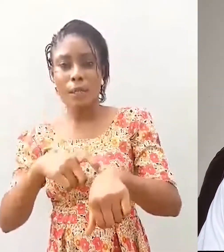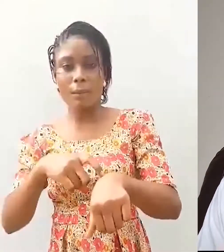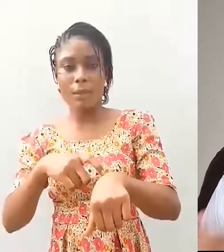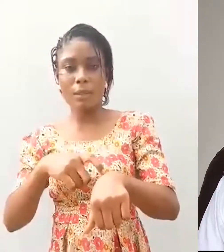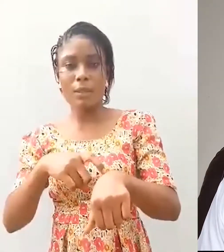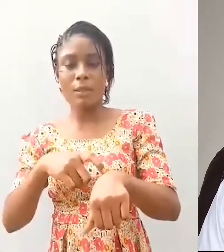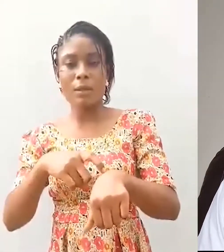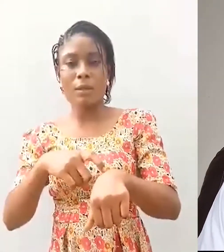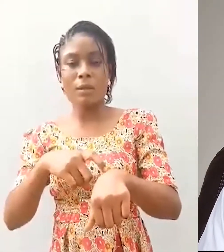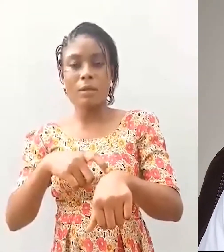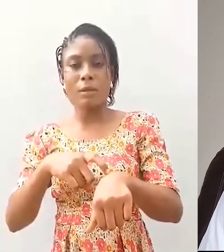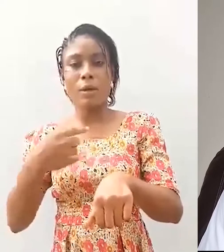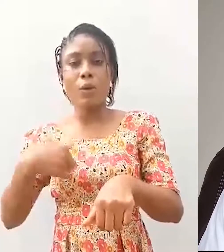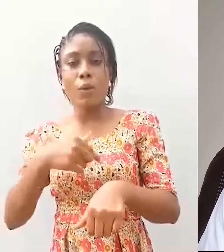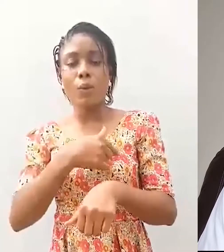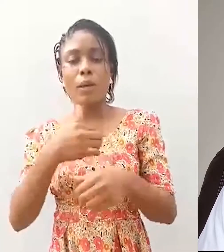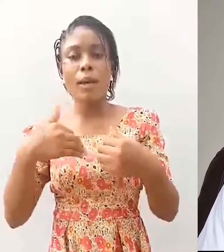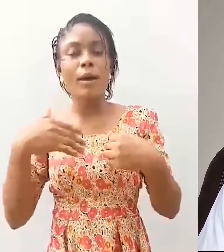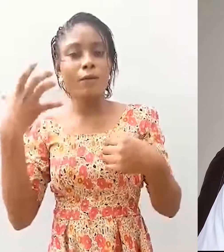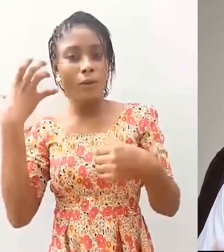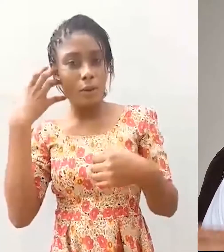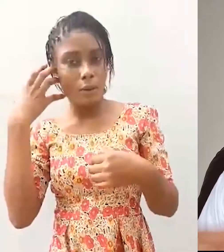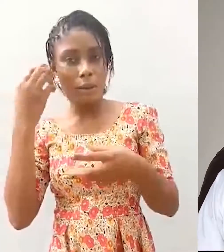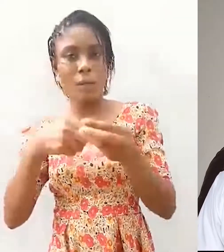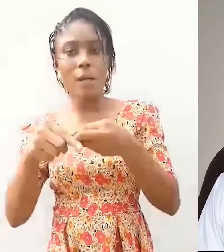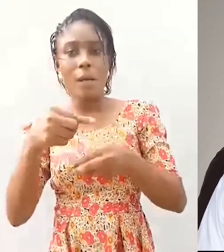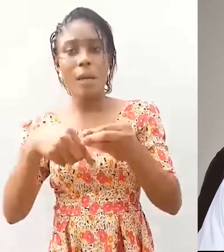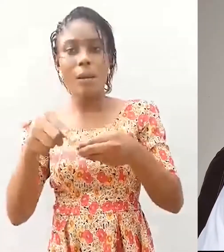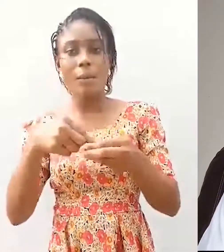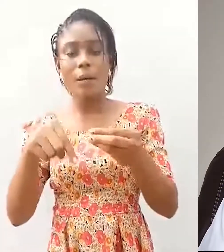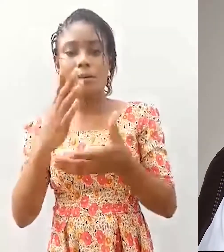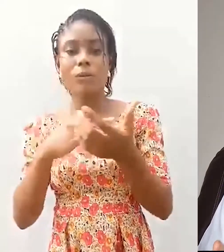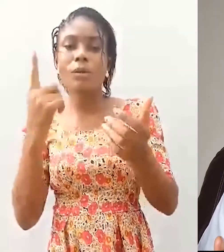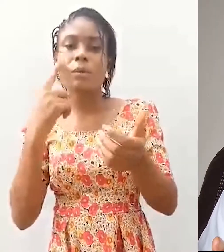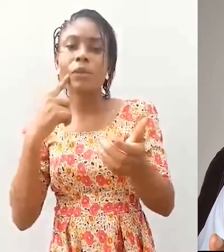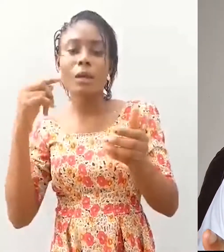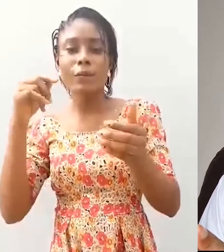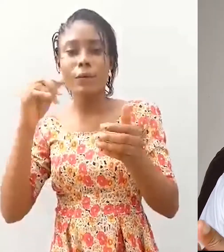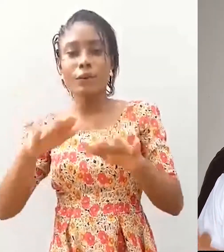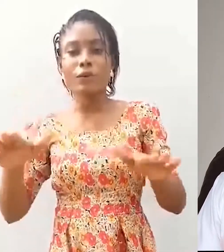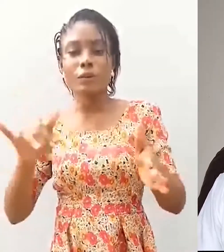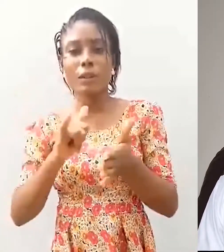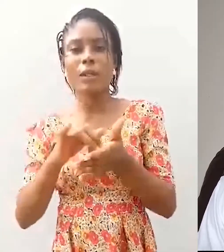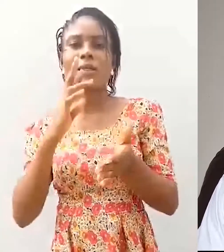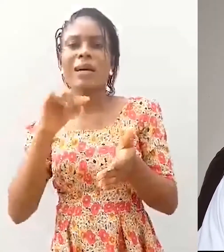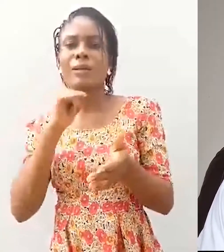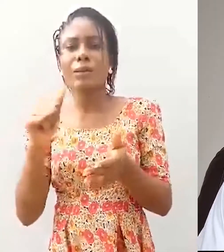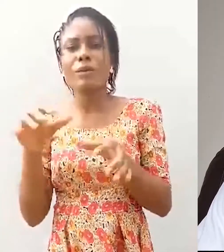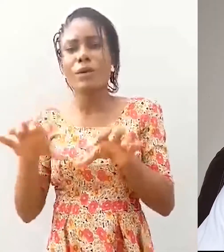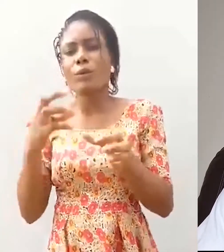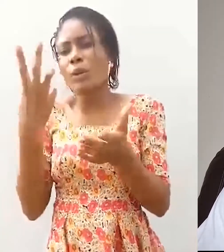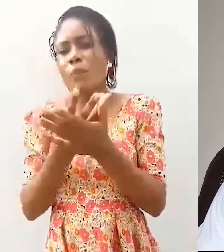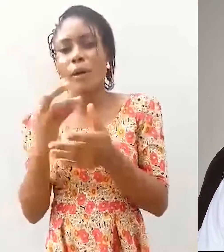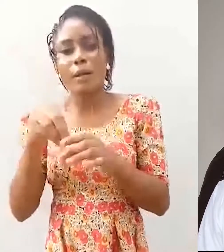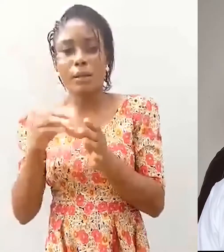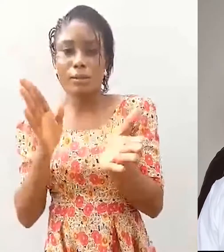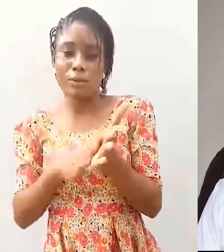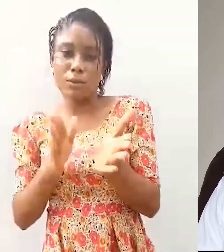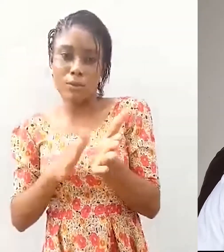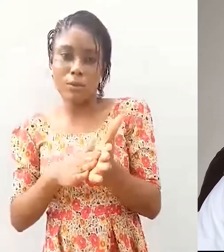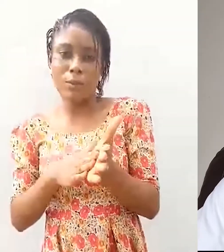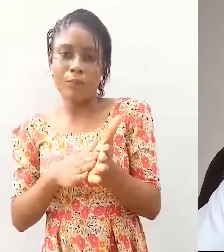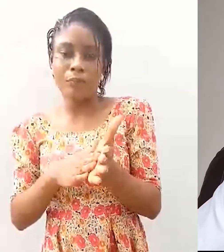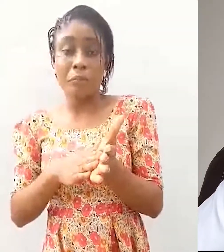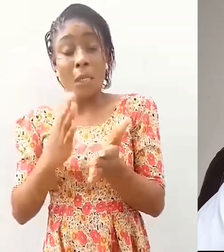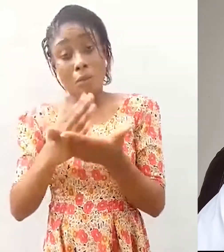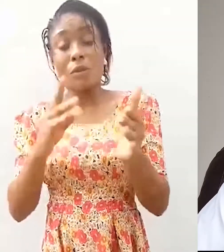school, for that child. So sometimes we have heard about some deaf children